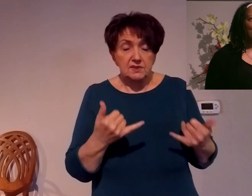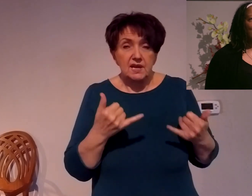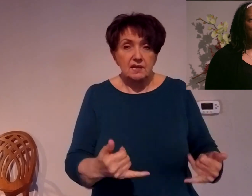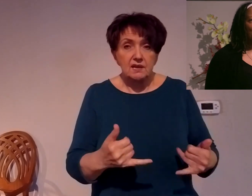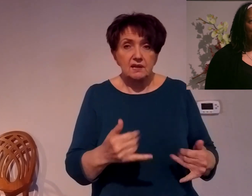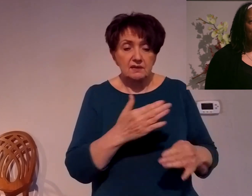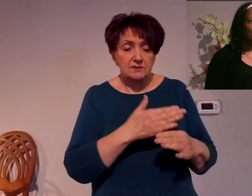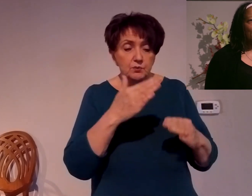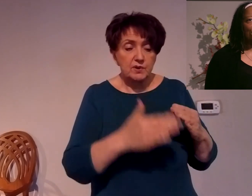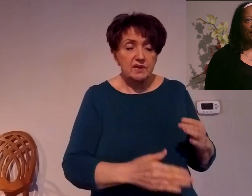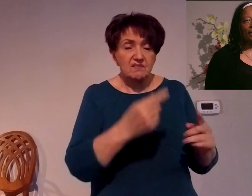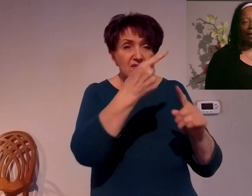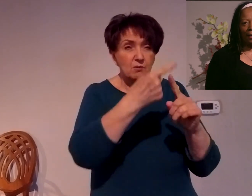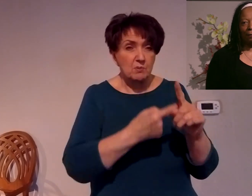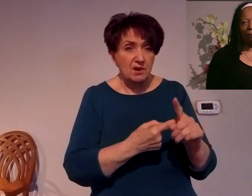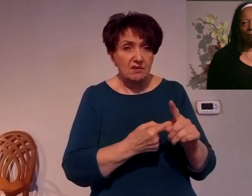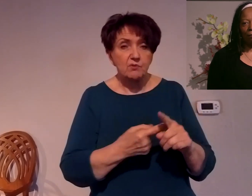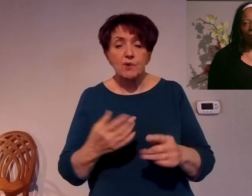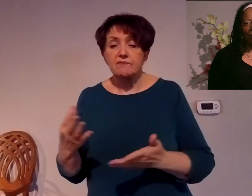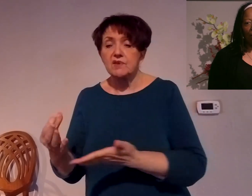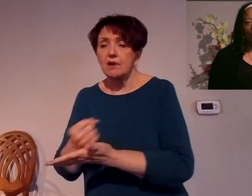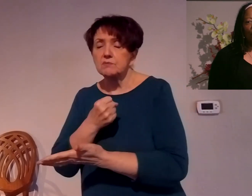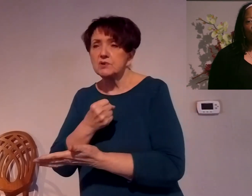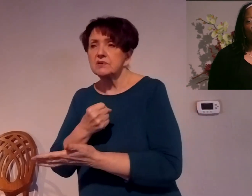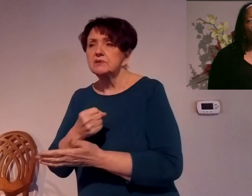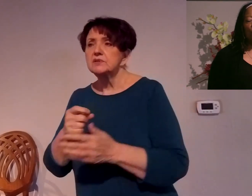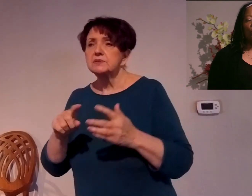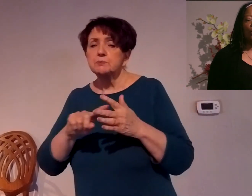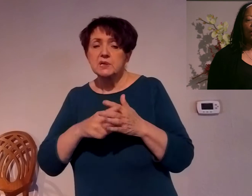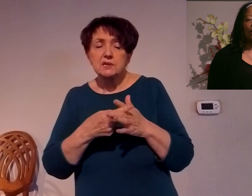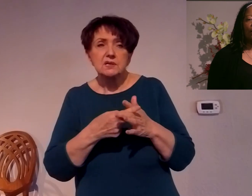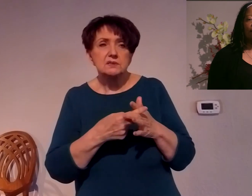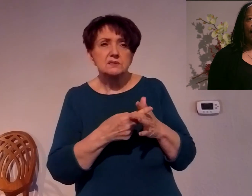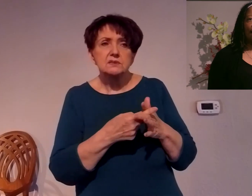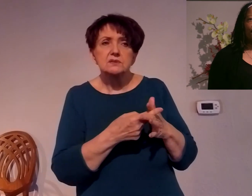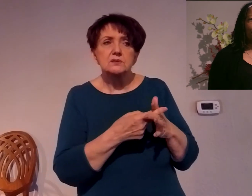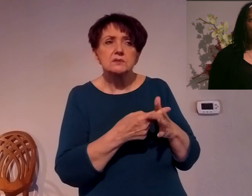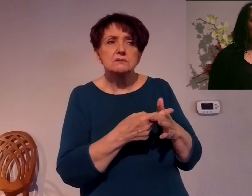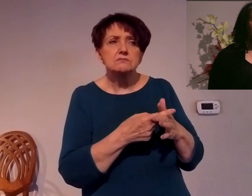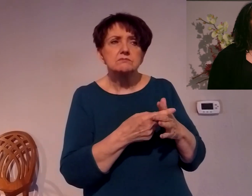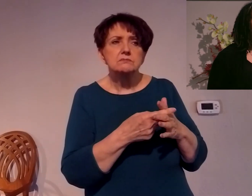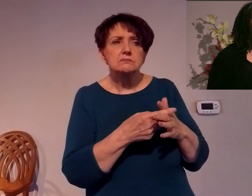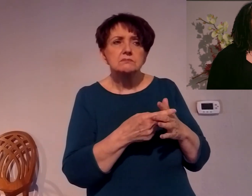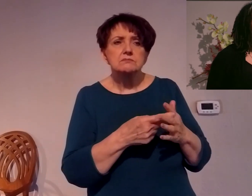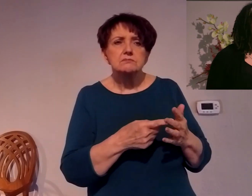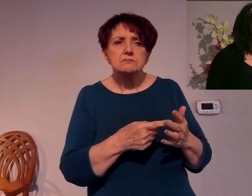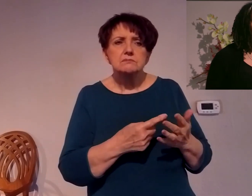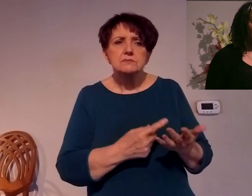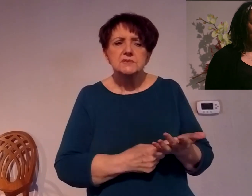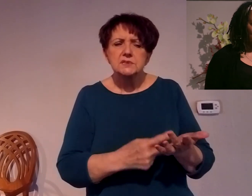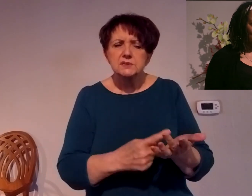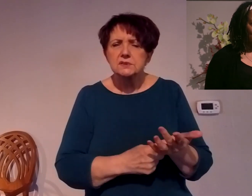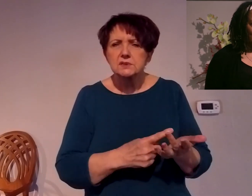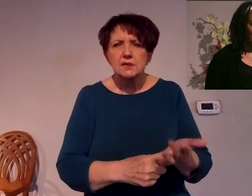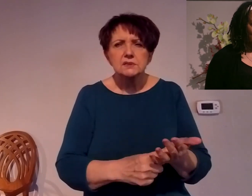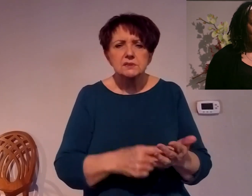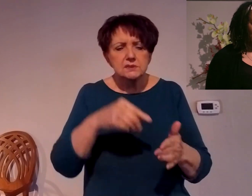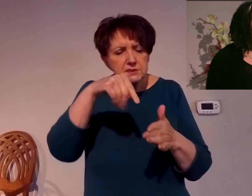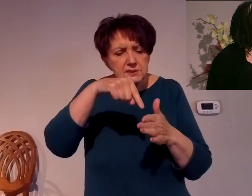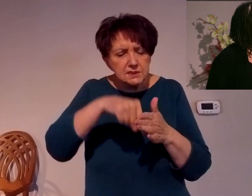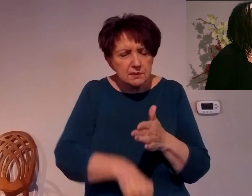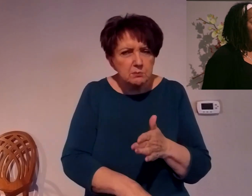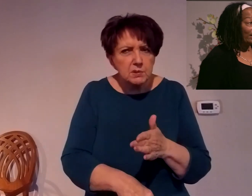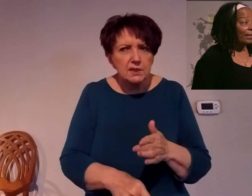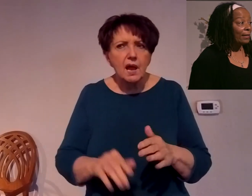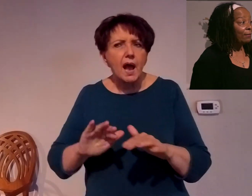opportunity to really begin to dive into how to use it.